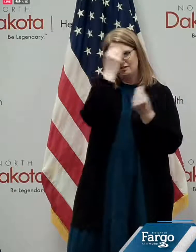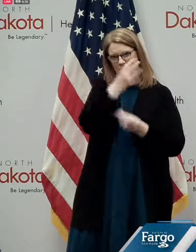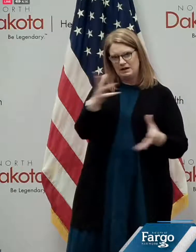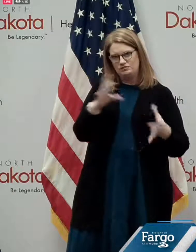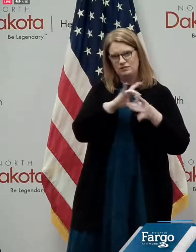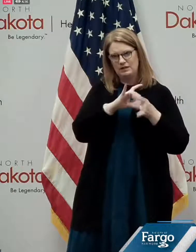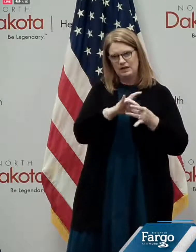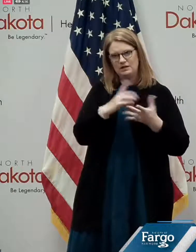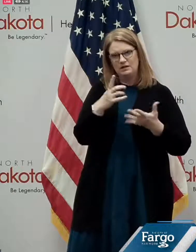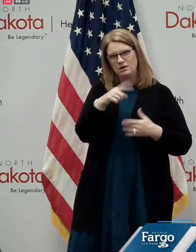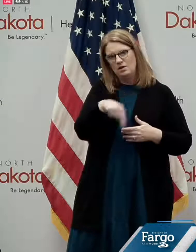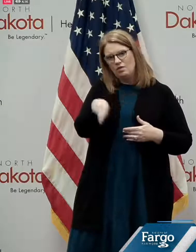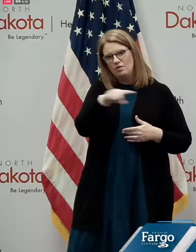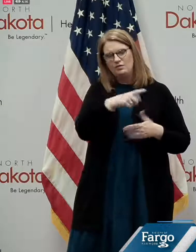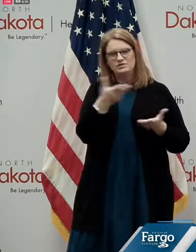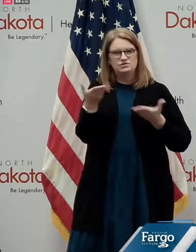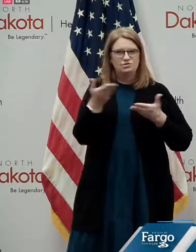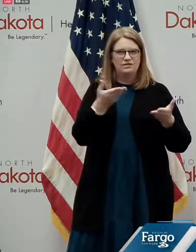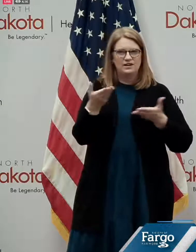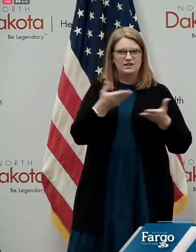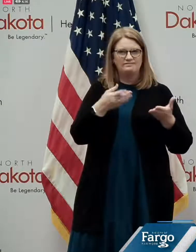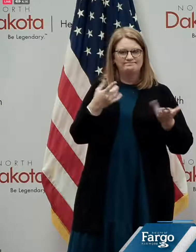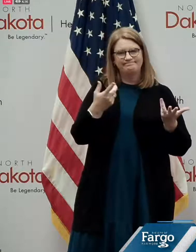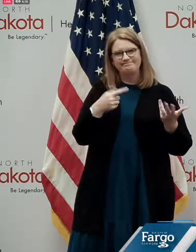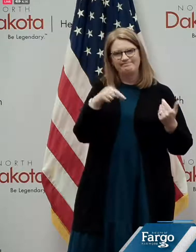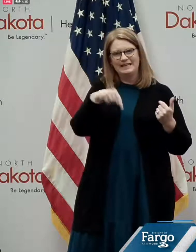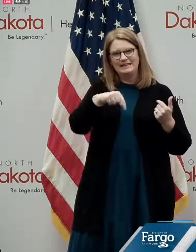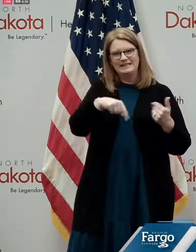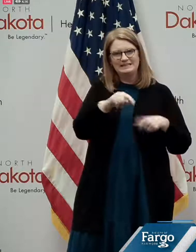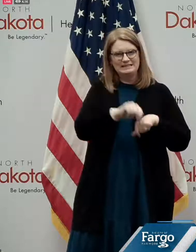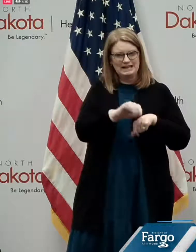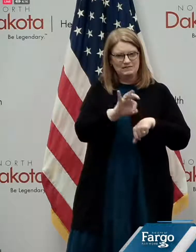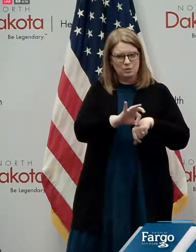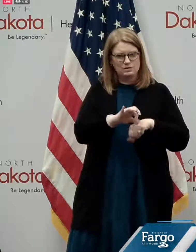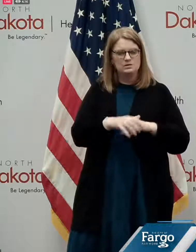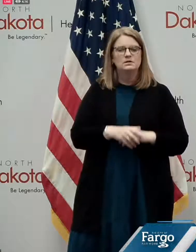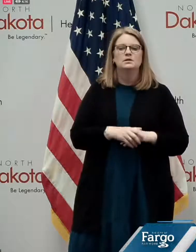that may be serving on this task force.